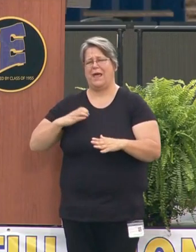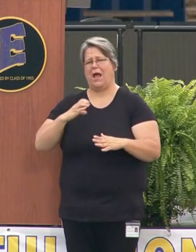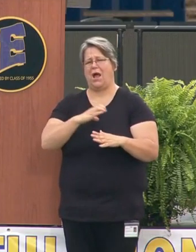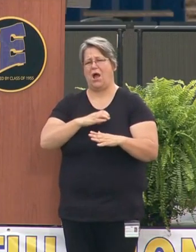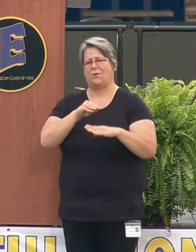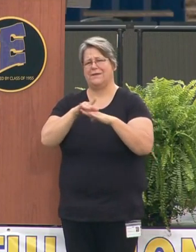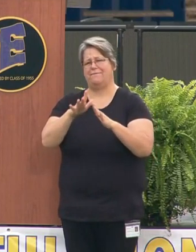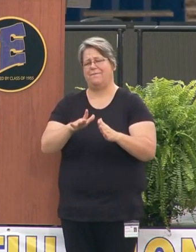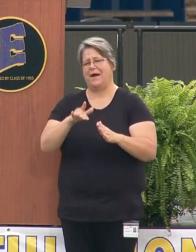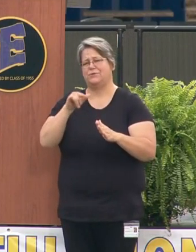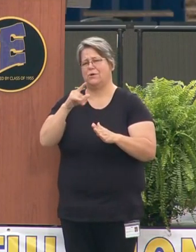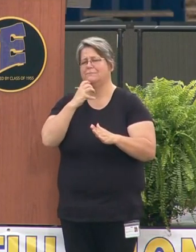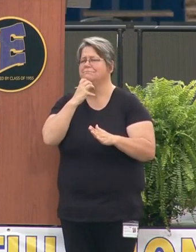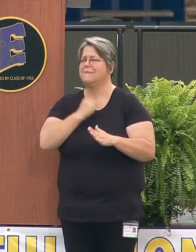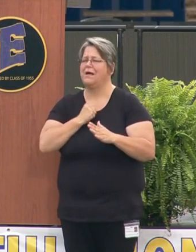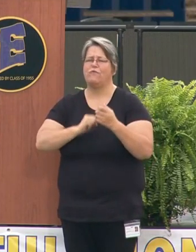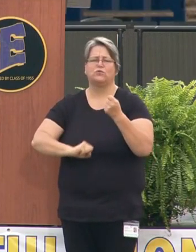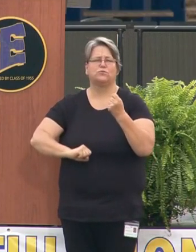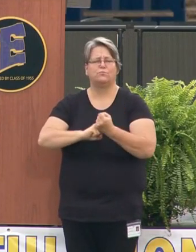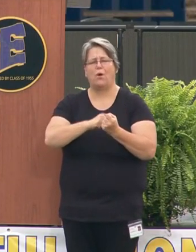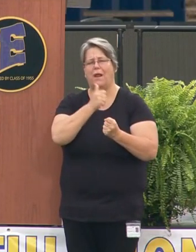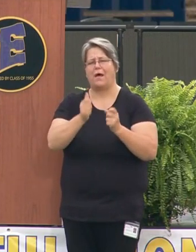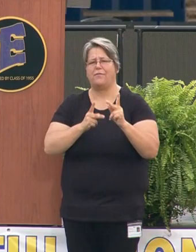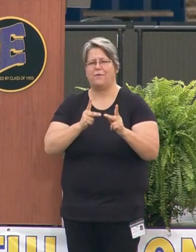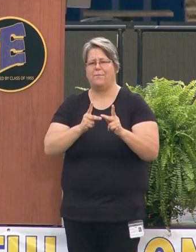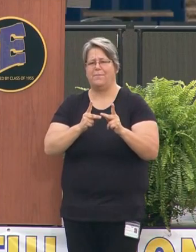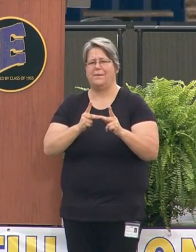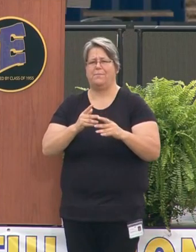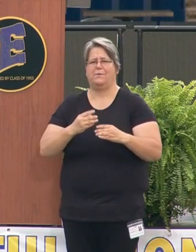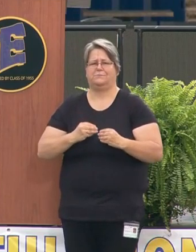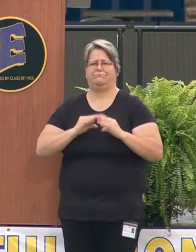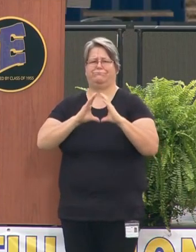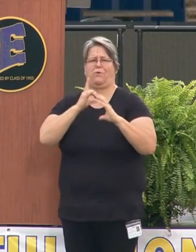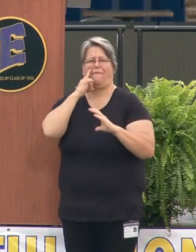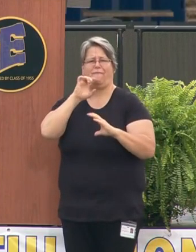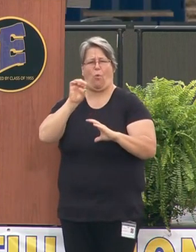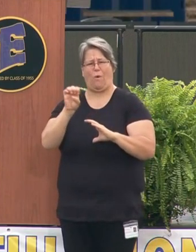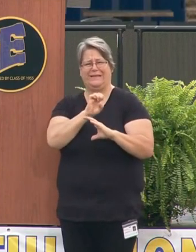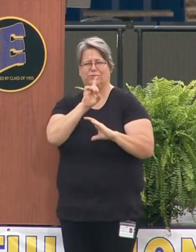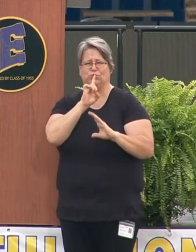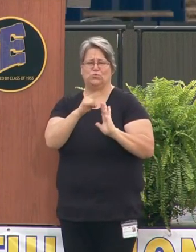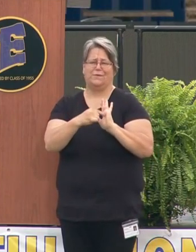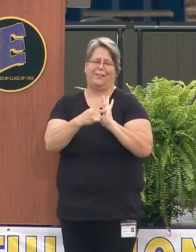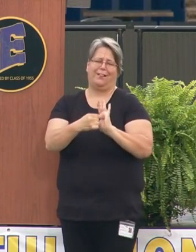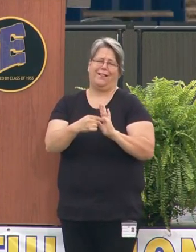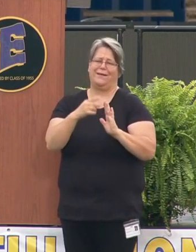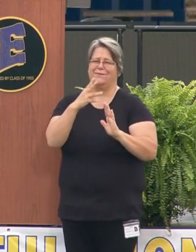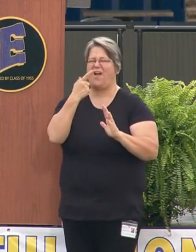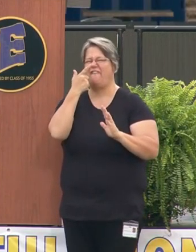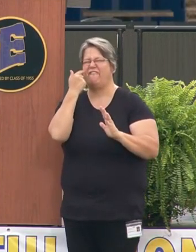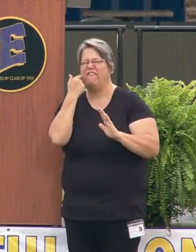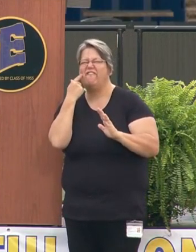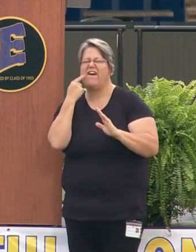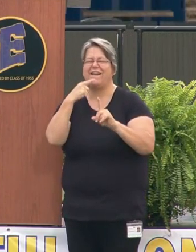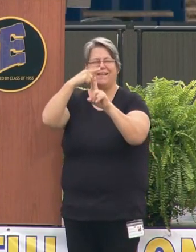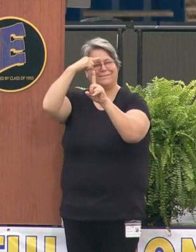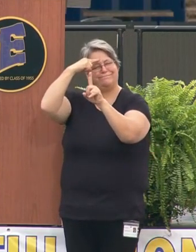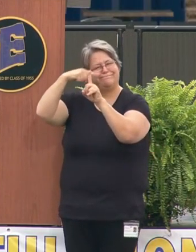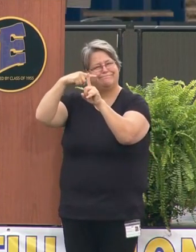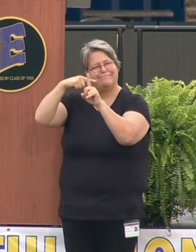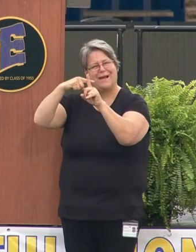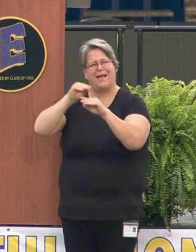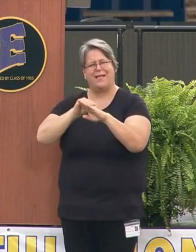Mrs. Pelochi's passion for supporting others and improving East truly shines. With her wit and optimism, Mrs. Pelosi serves as